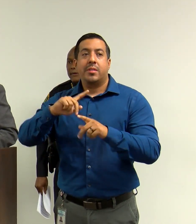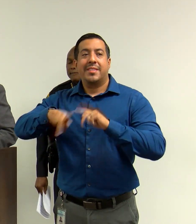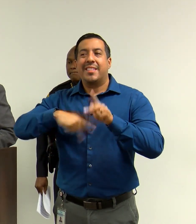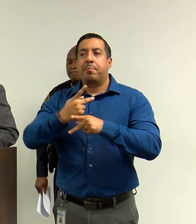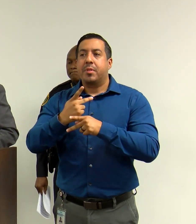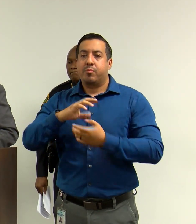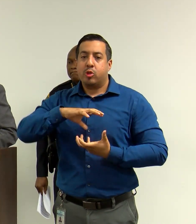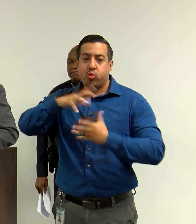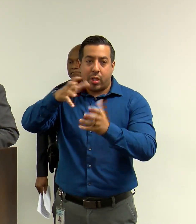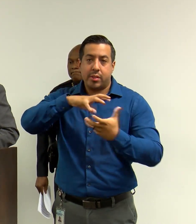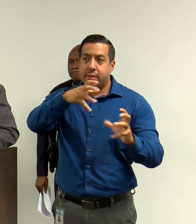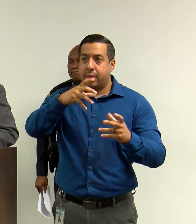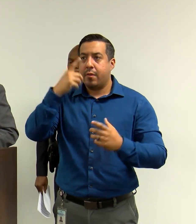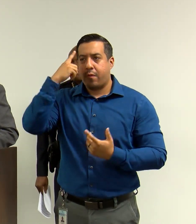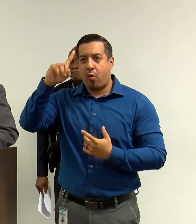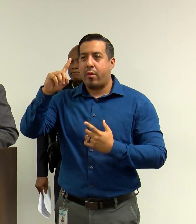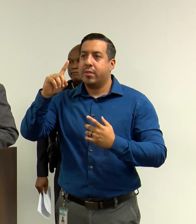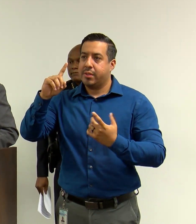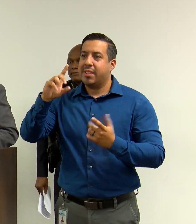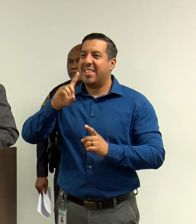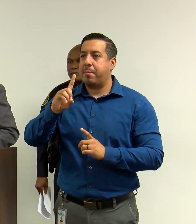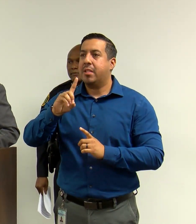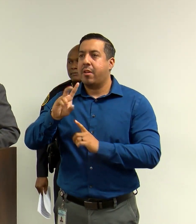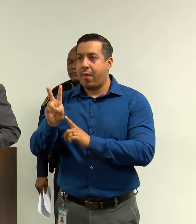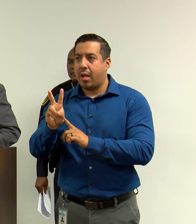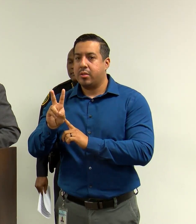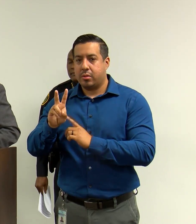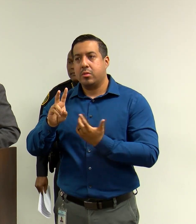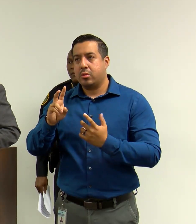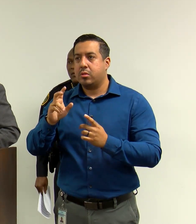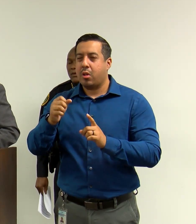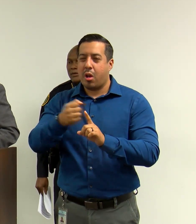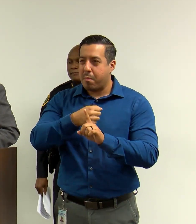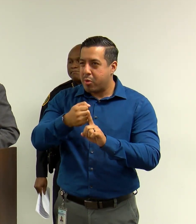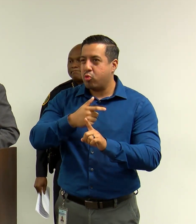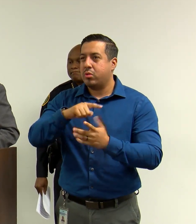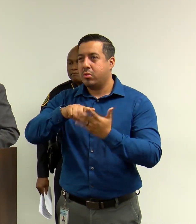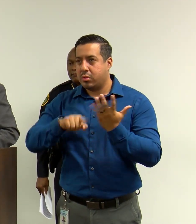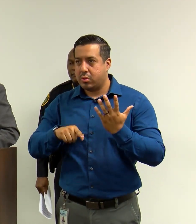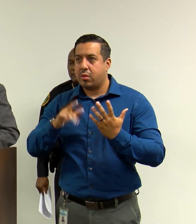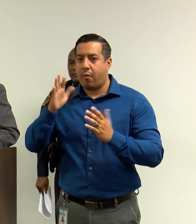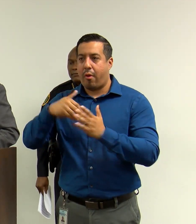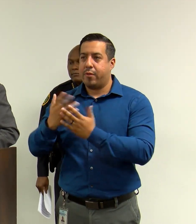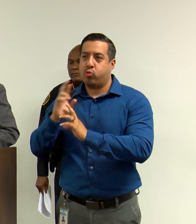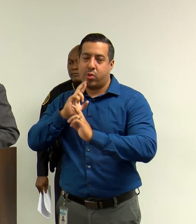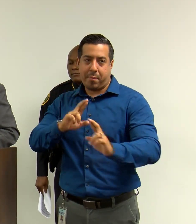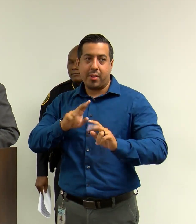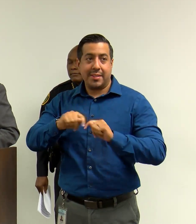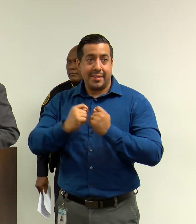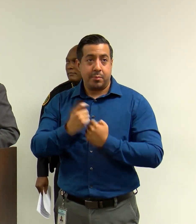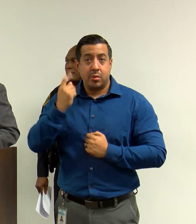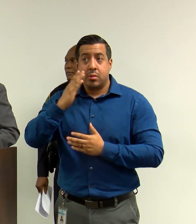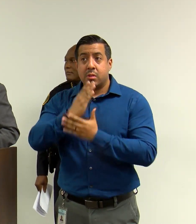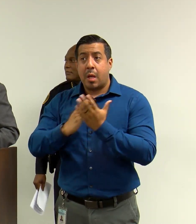outreach teams and citywide domestic abuse response teams. I'm optimistic that some of these resources will